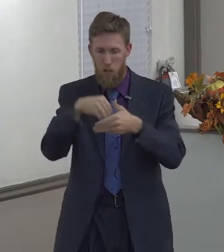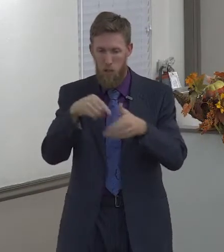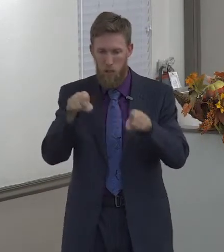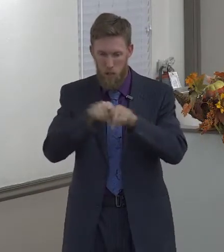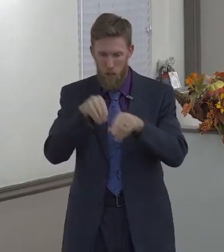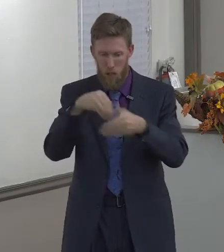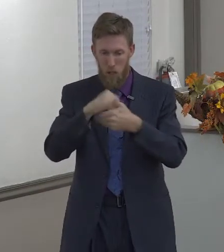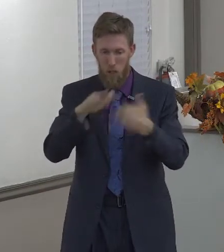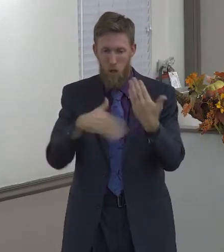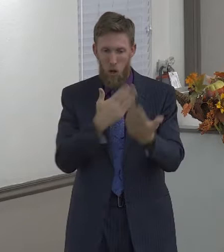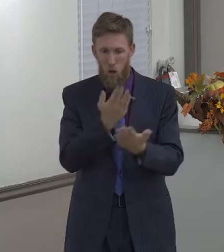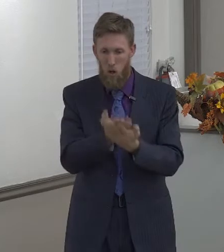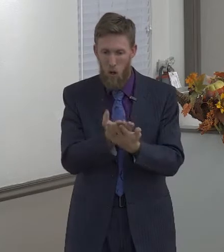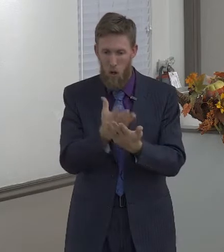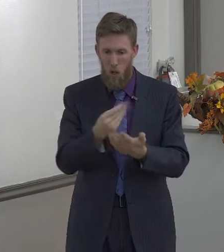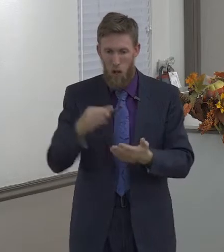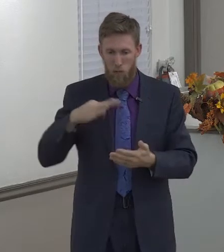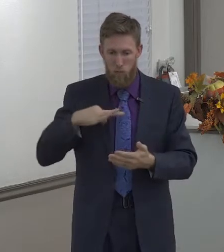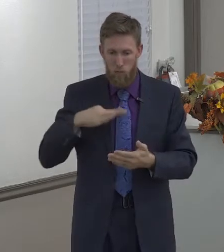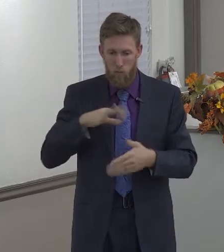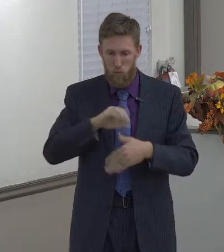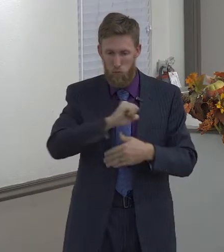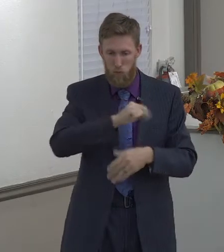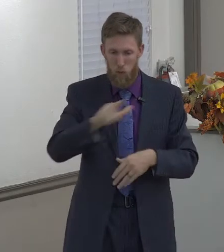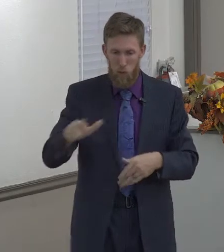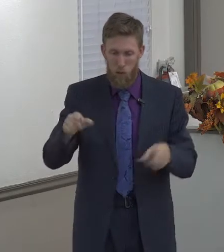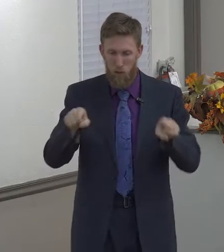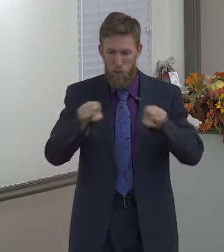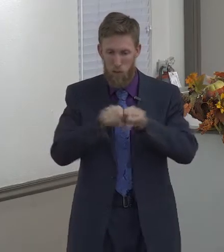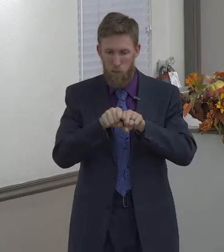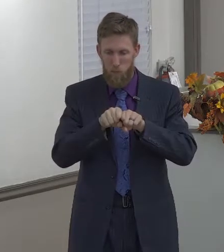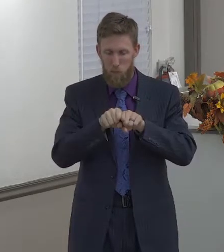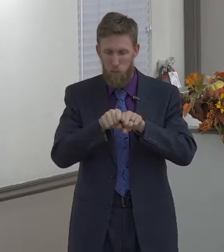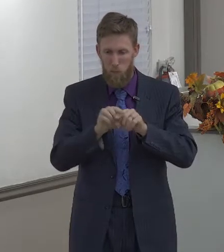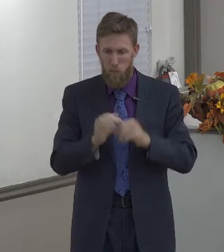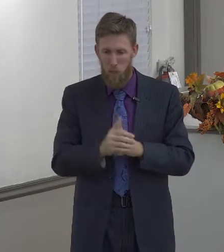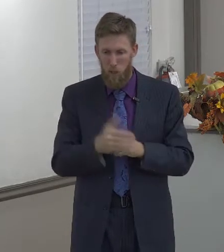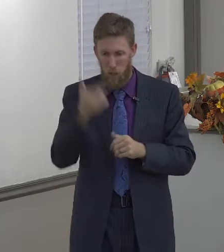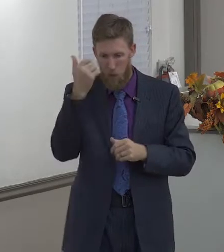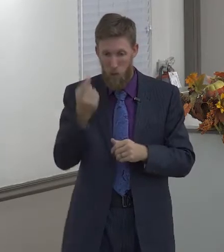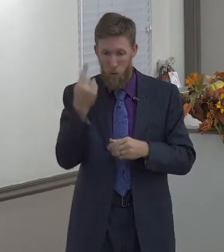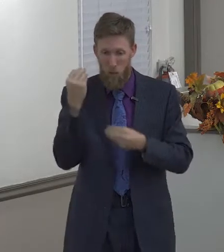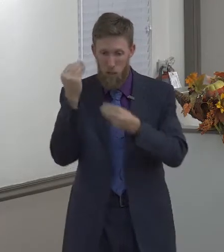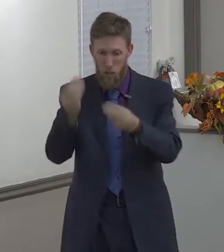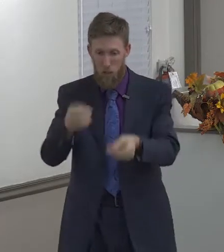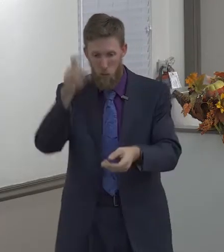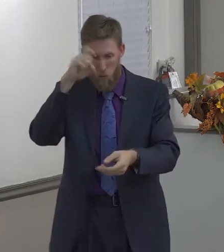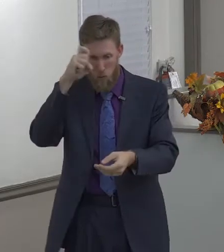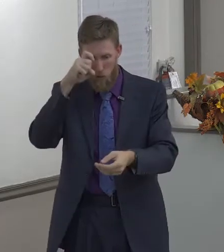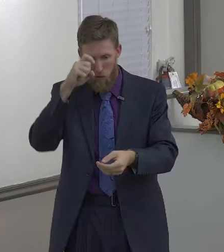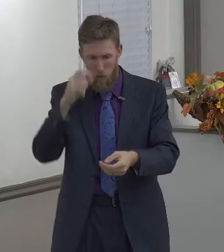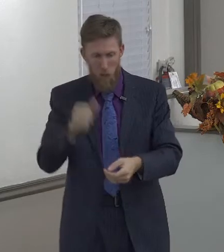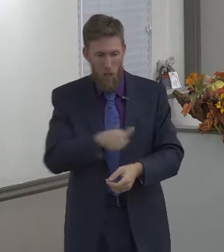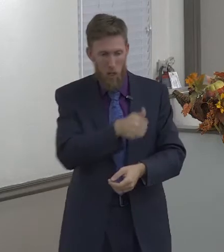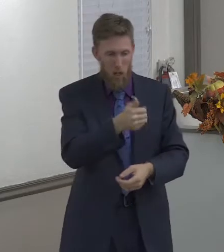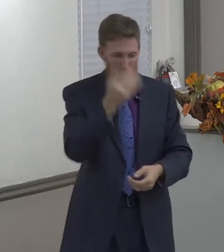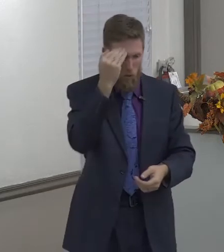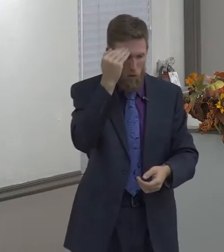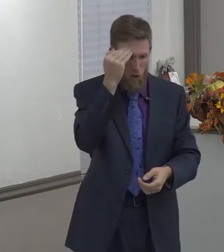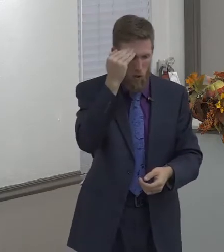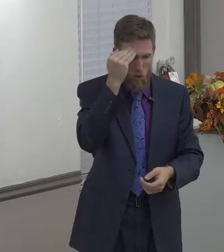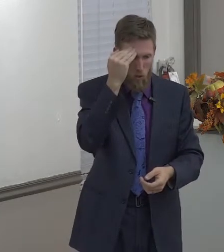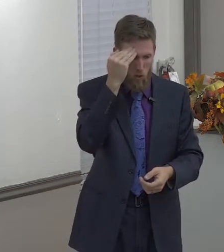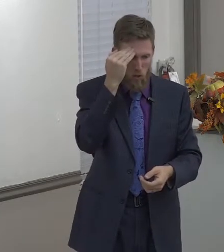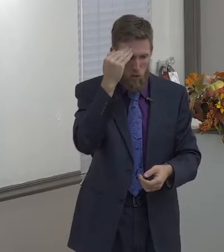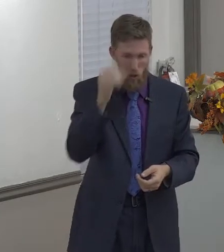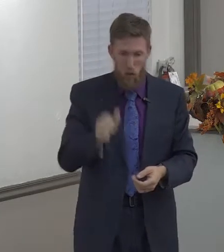another the word of knowledge by the same Spirit, to another faith by the same Spirit, to another the gifts of healing by the same Spirit, to another the working